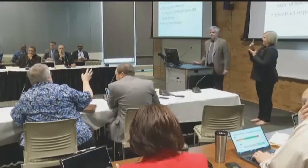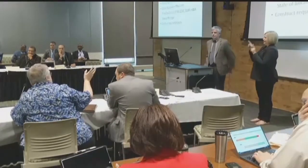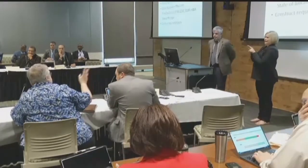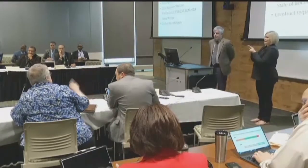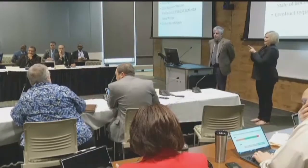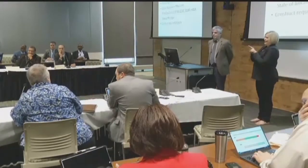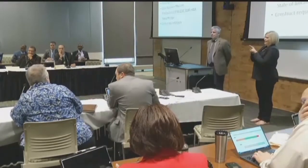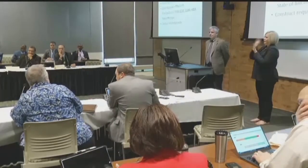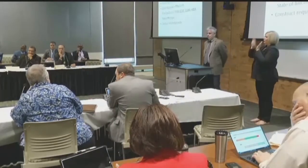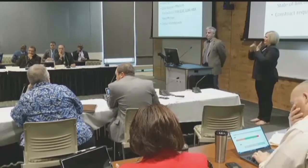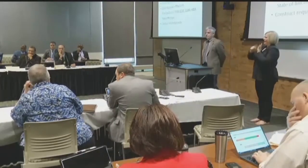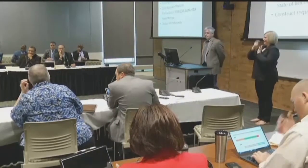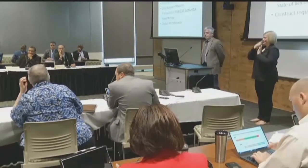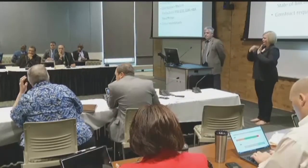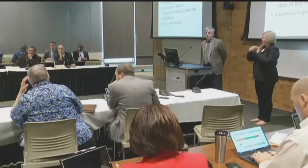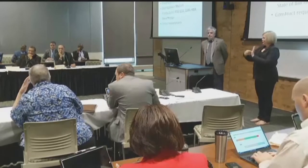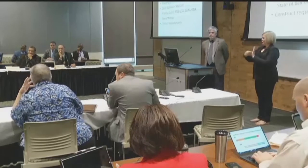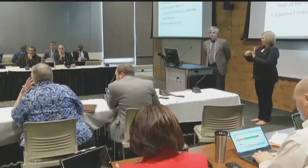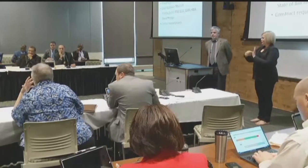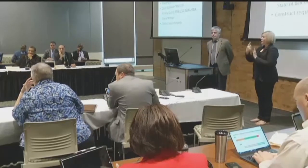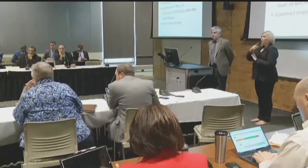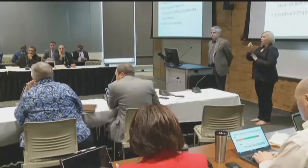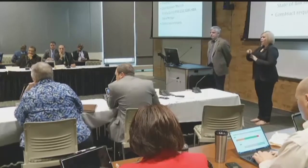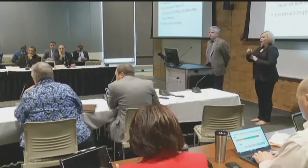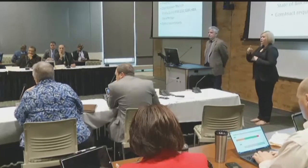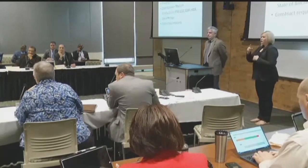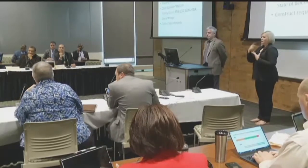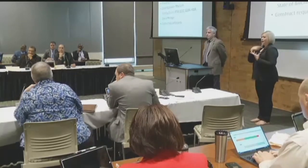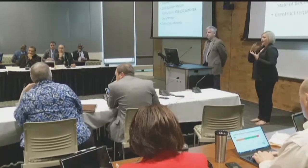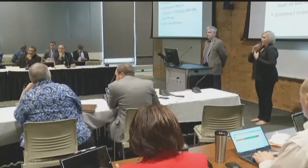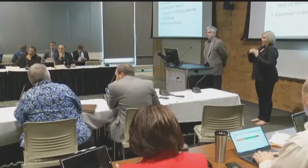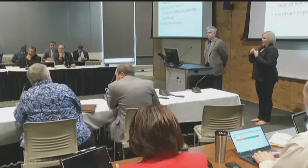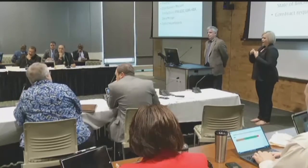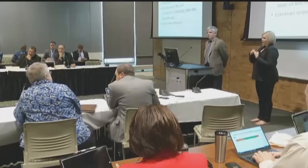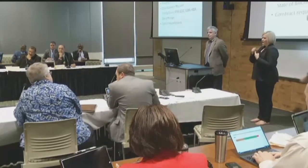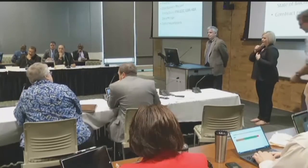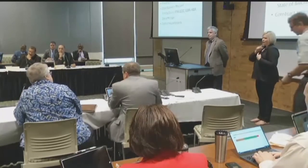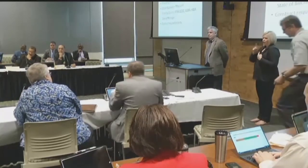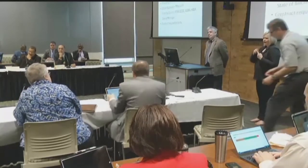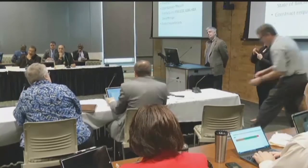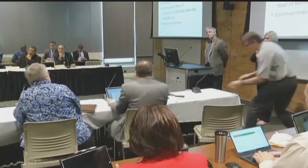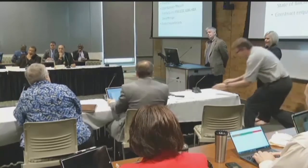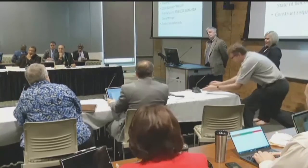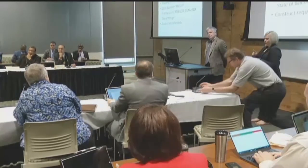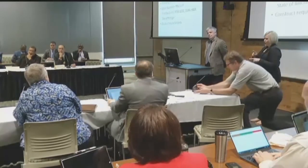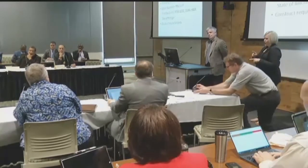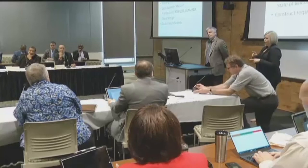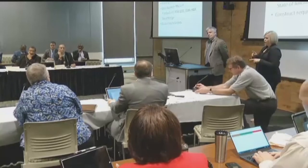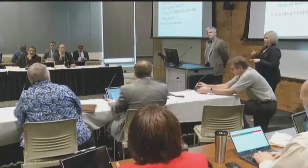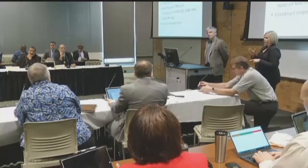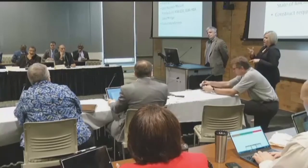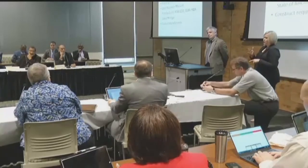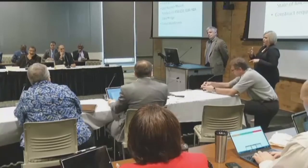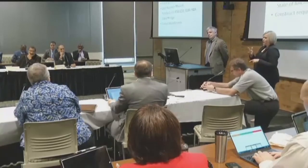very same graphic that you had presented. And one of the questions that I brought up and I'm not quite sure about the answer that I got,